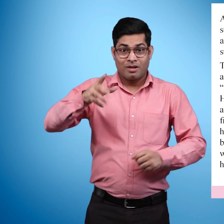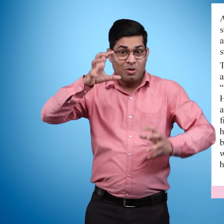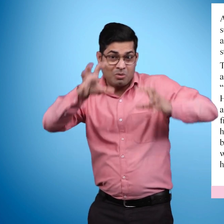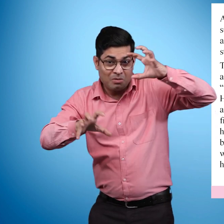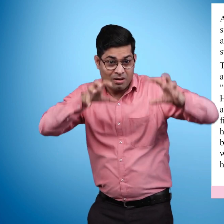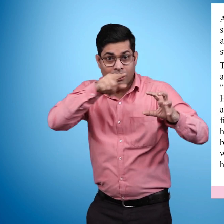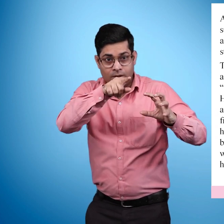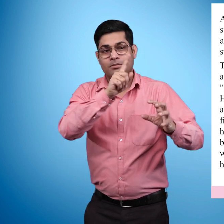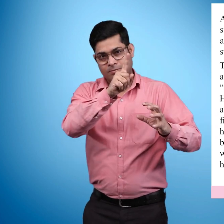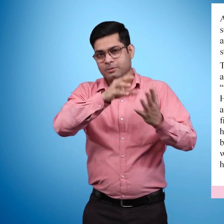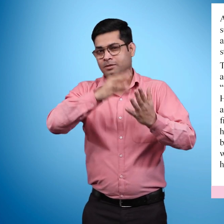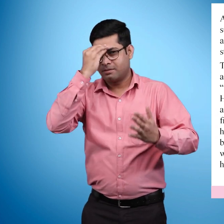I'll teach him a lesson."